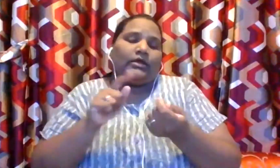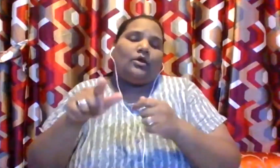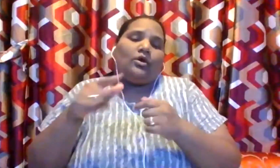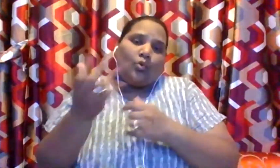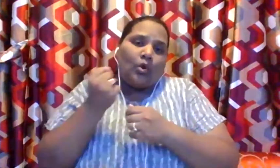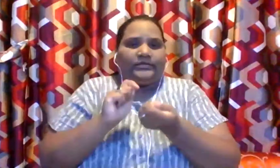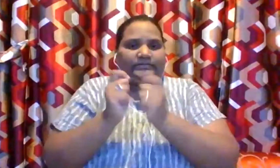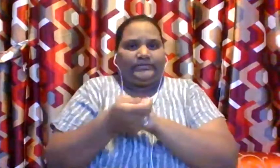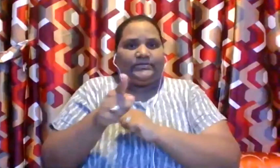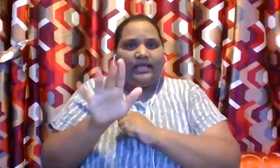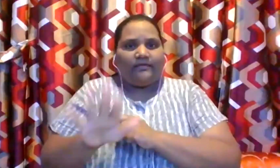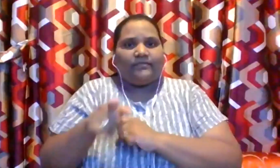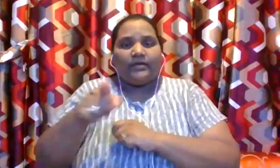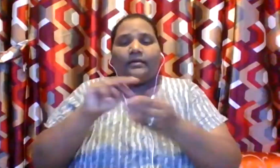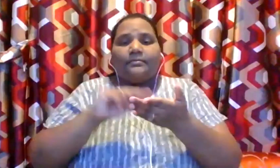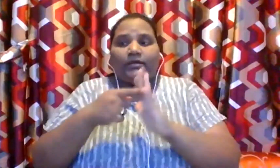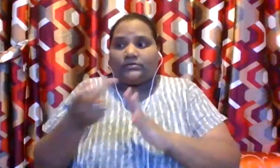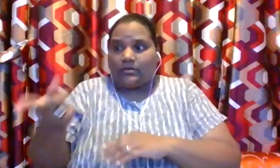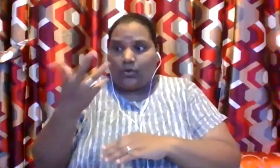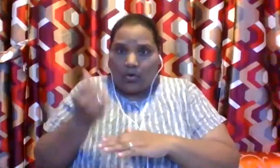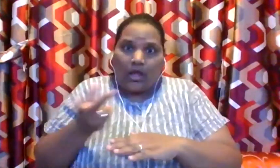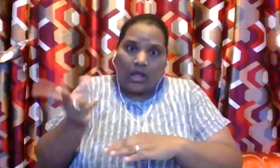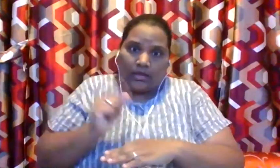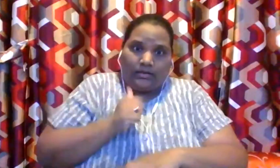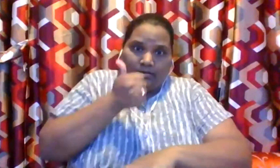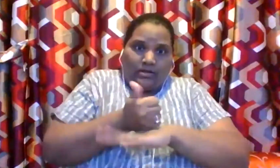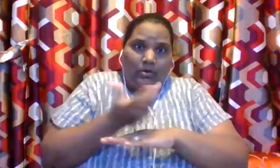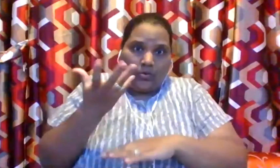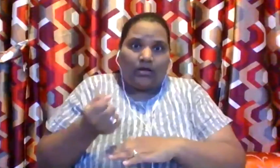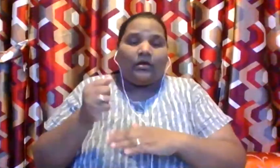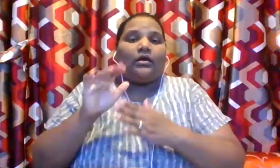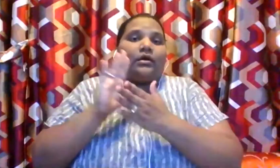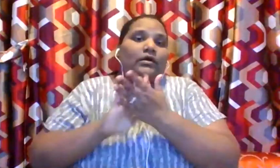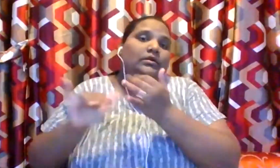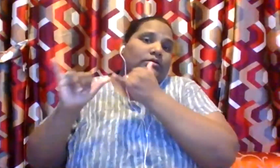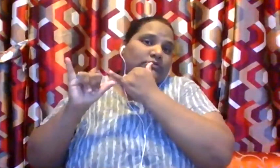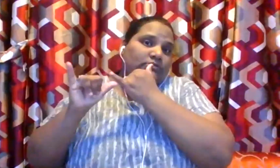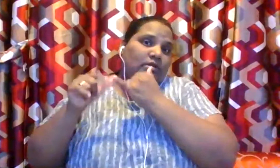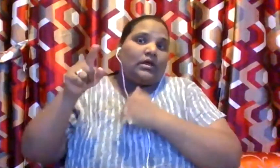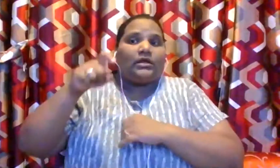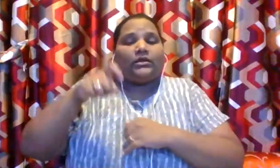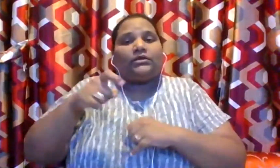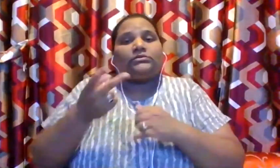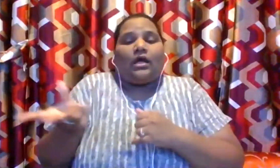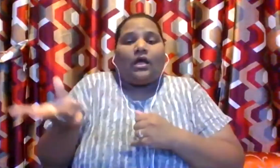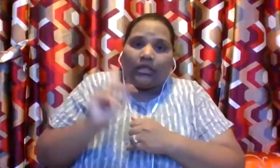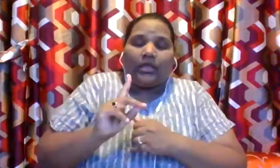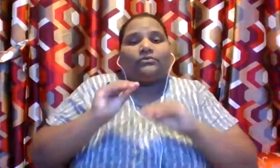to re-establish this Sanatana Dharma, Krishna renews his teachings. And how does he renew his